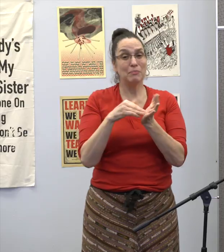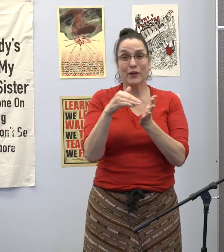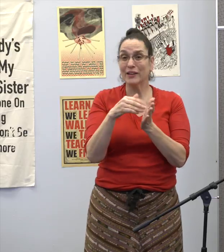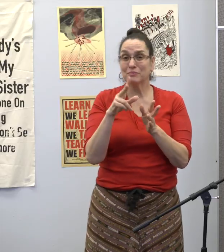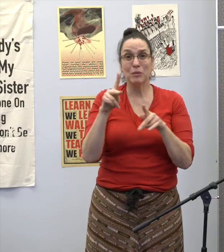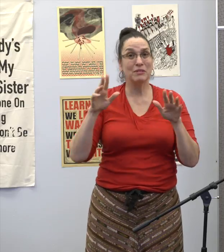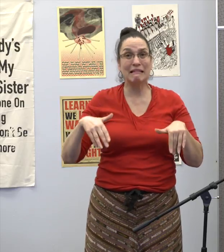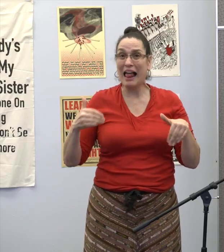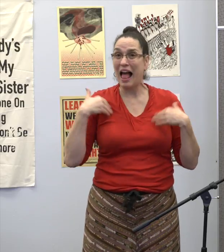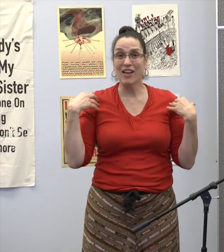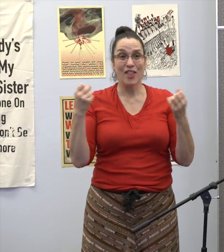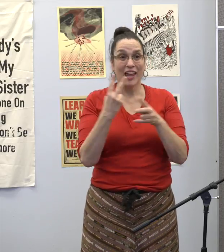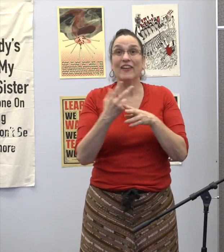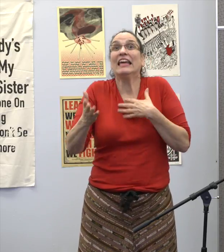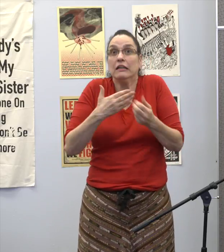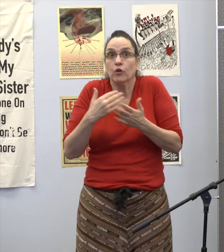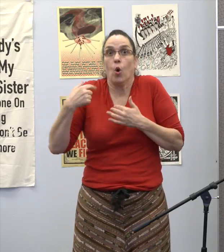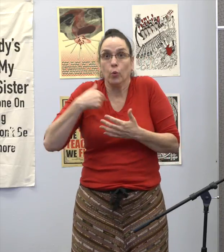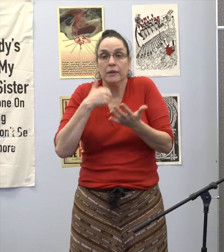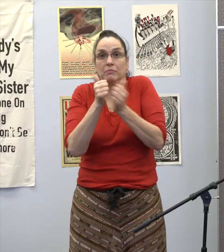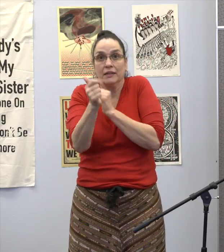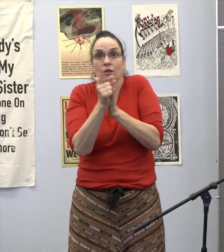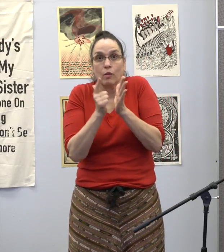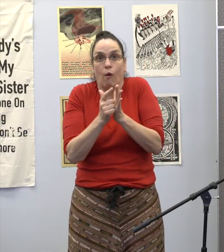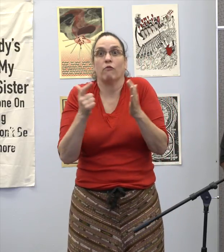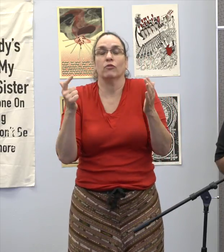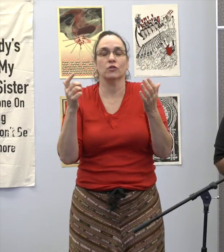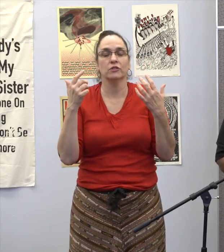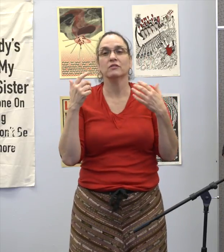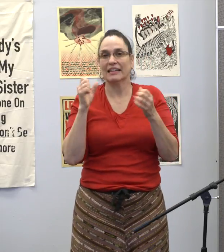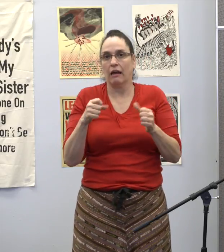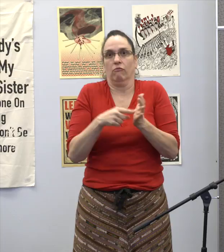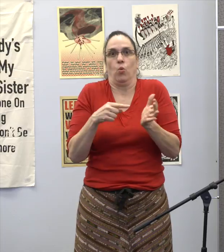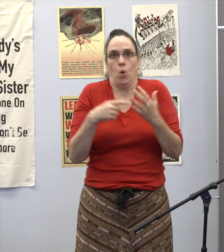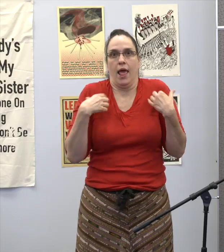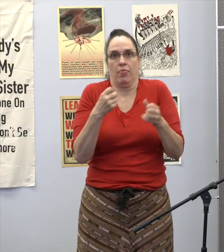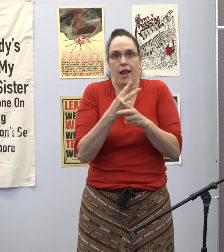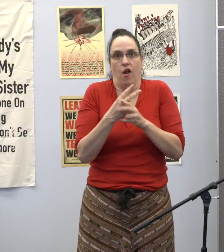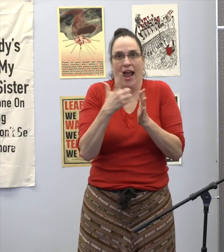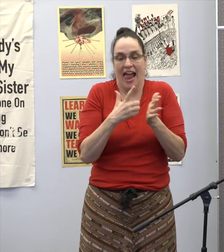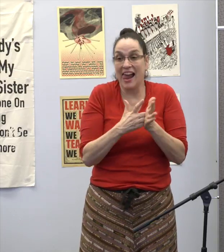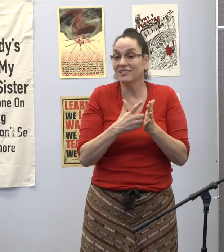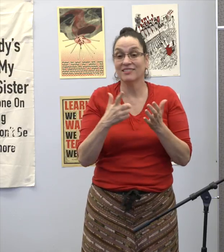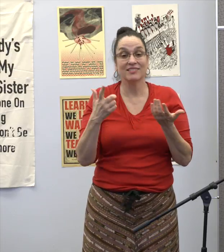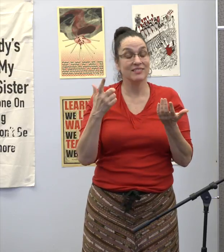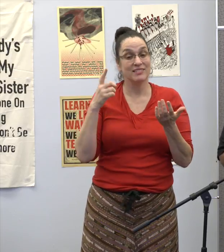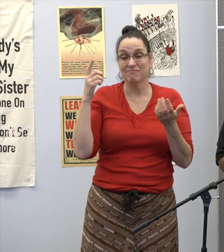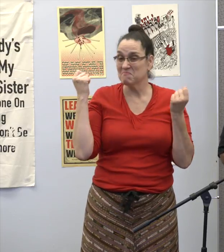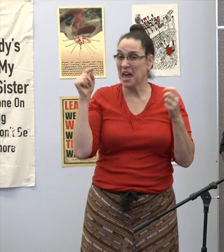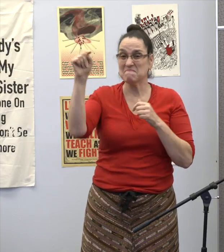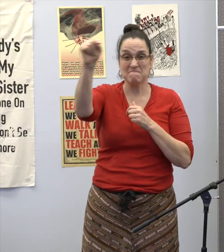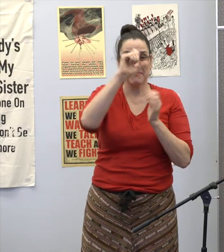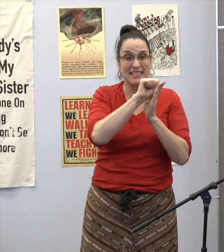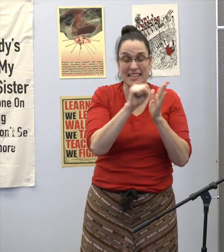care, even with the Affordable Care Act. Or whether it's the states that are now trying to roll back health care